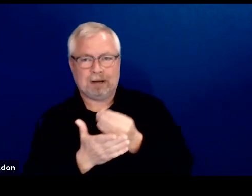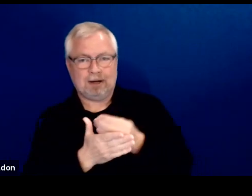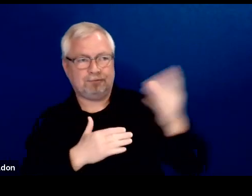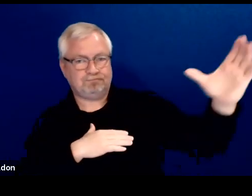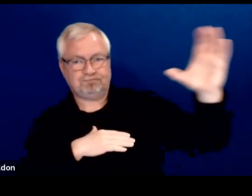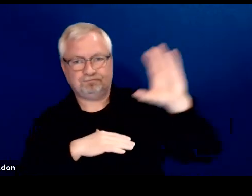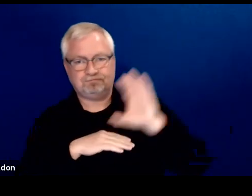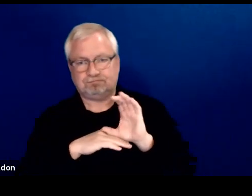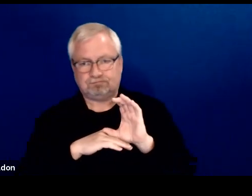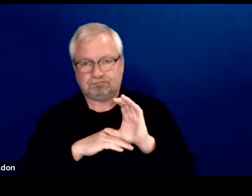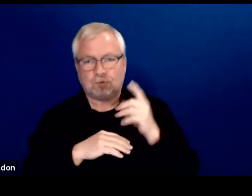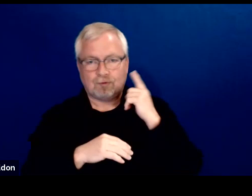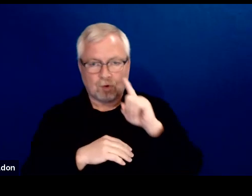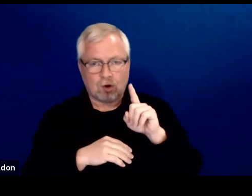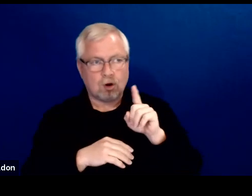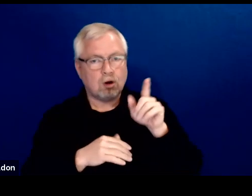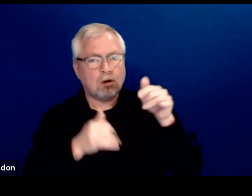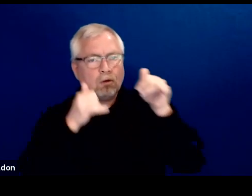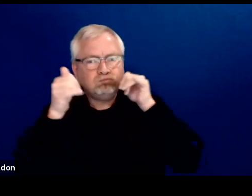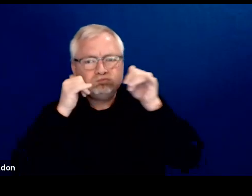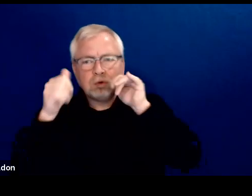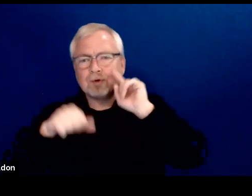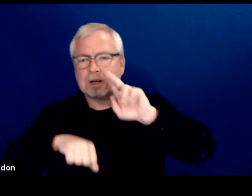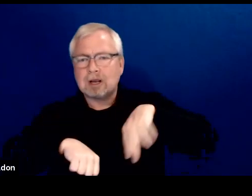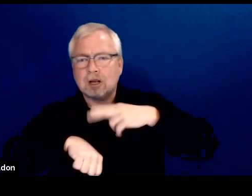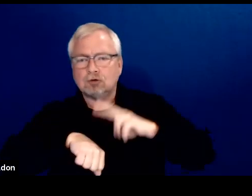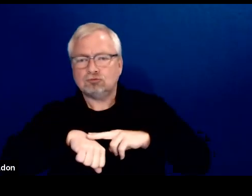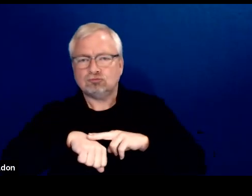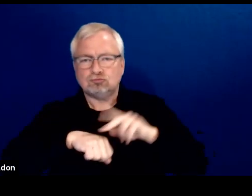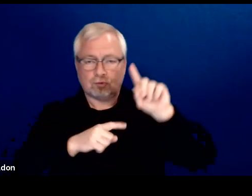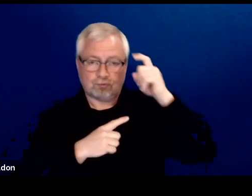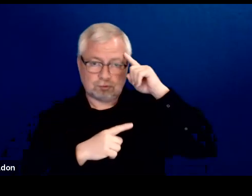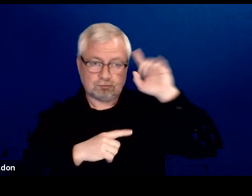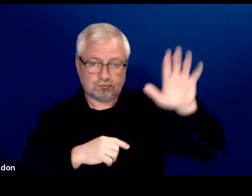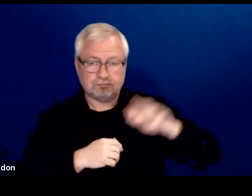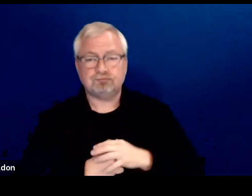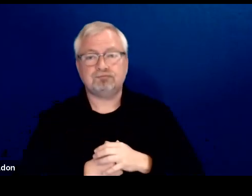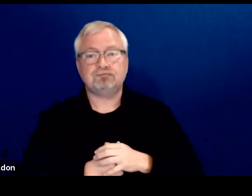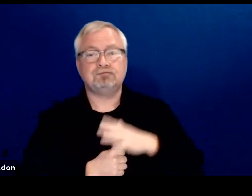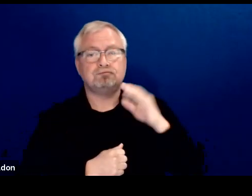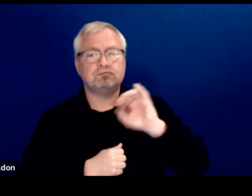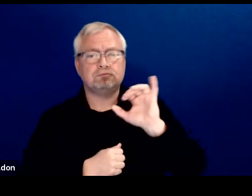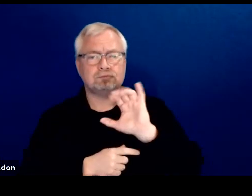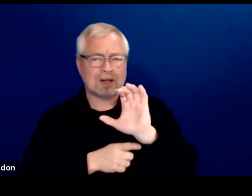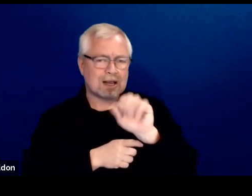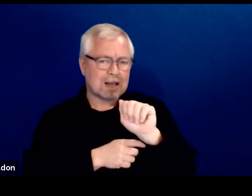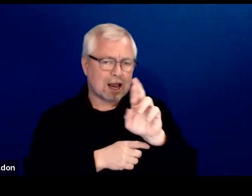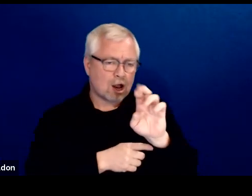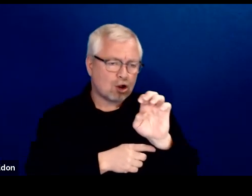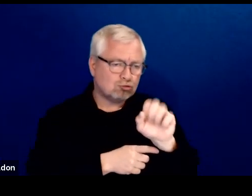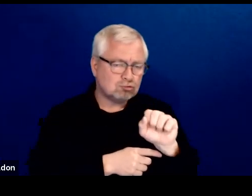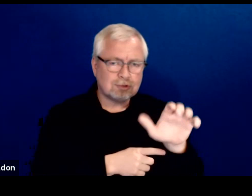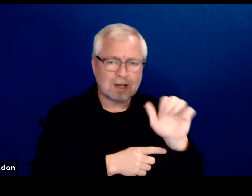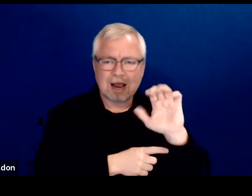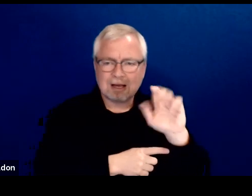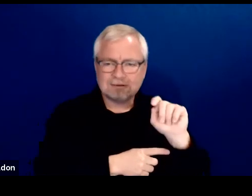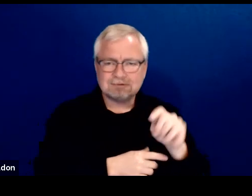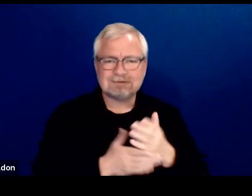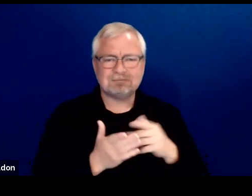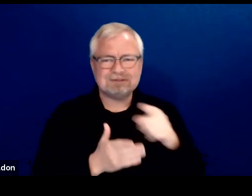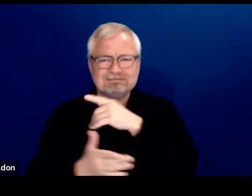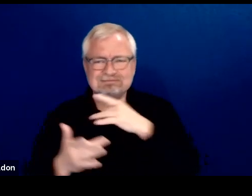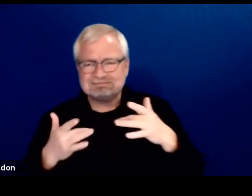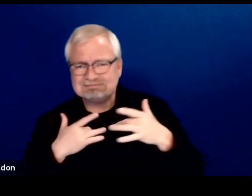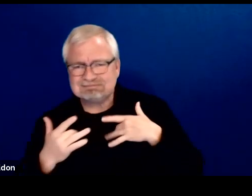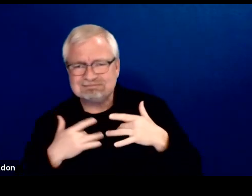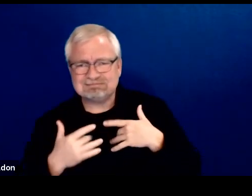at what the CARES Act's going to do and some of the concerns that we have and some of the things that are positive, and then start thinking to the next level